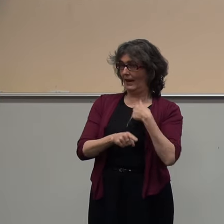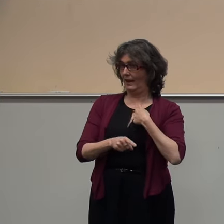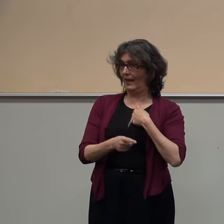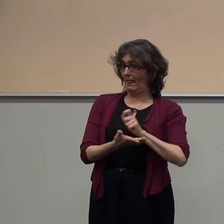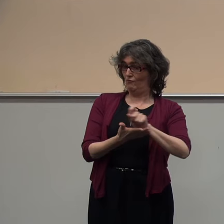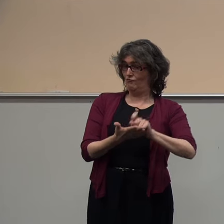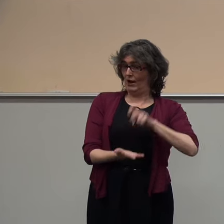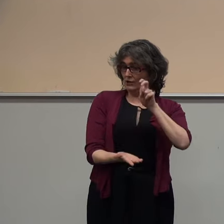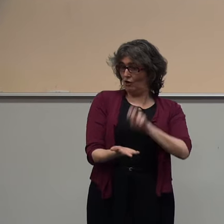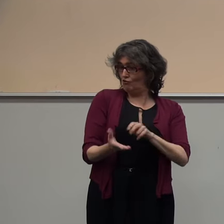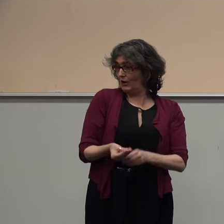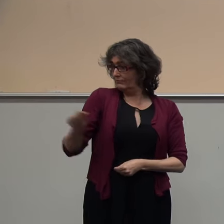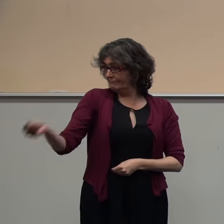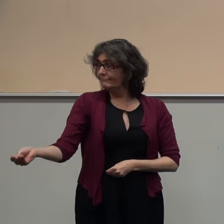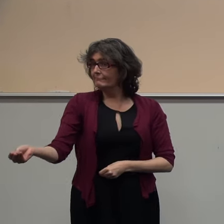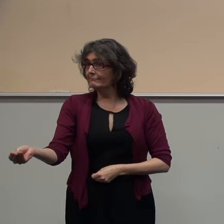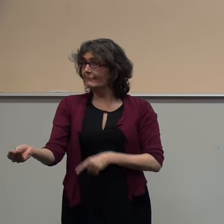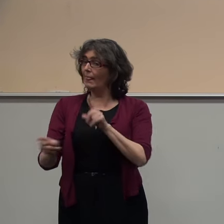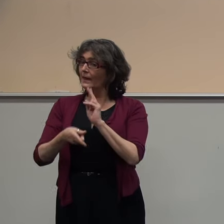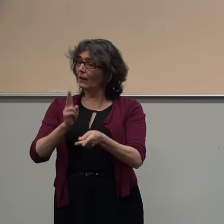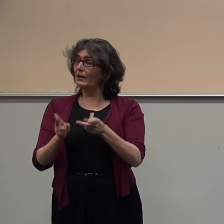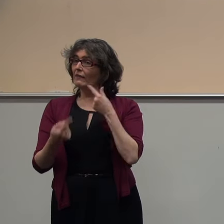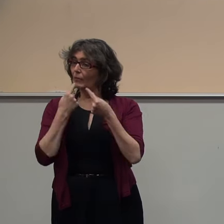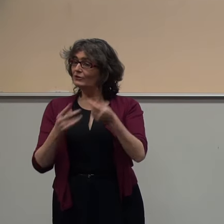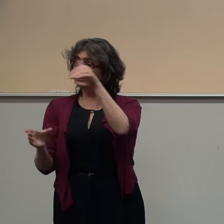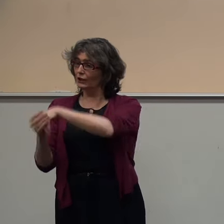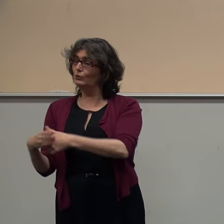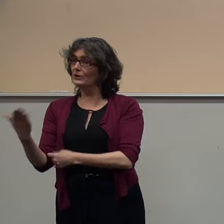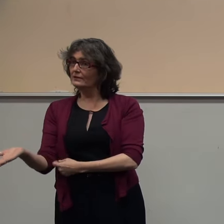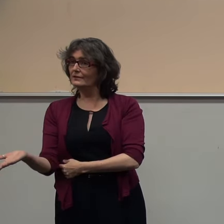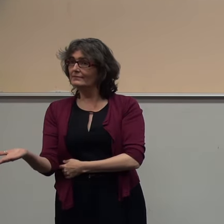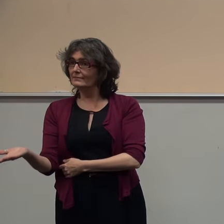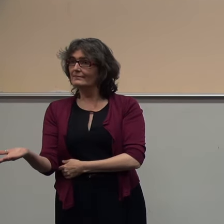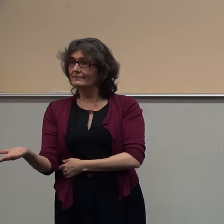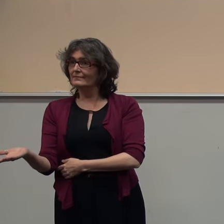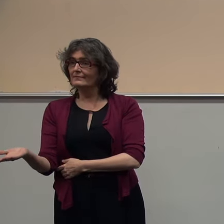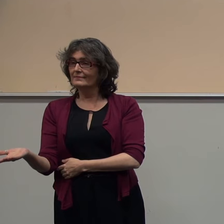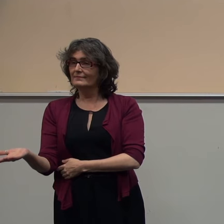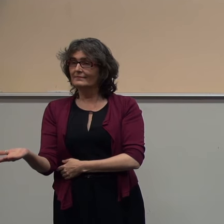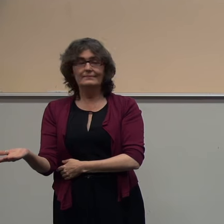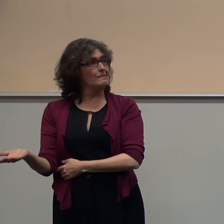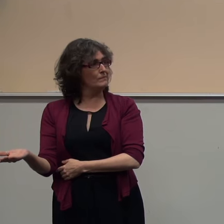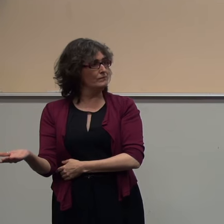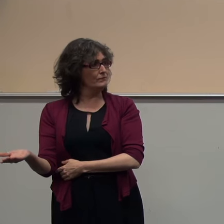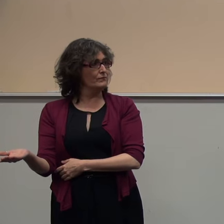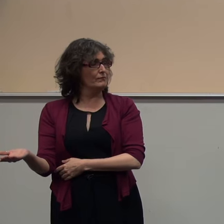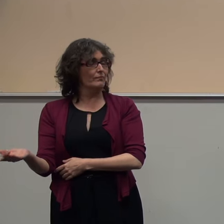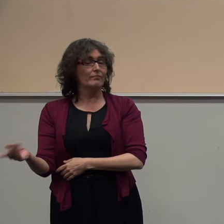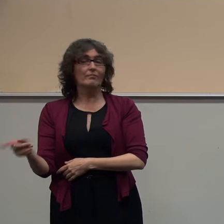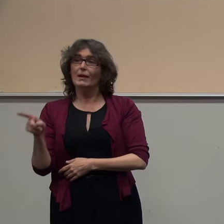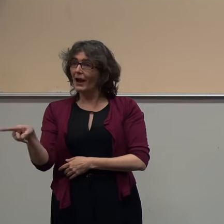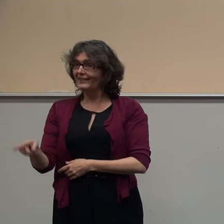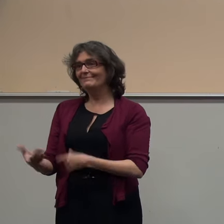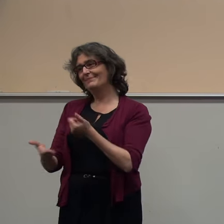the contract of their bill. But they still take it off. So it goes in the contract, but the person who signs